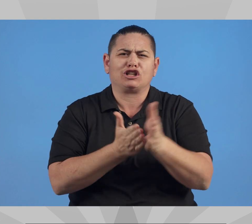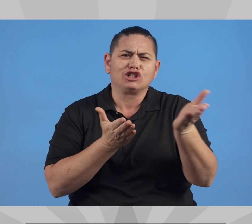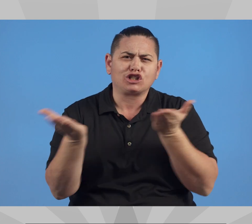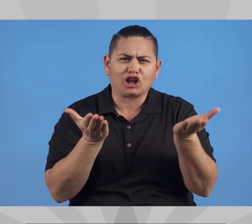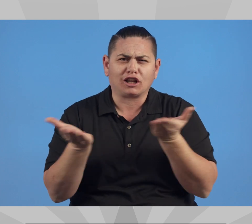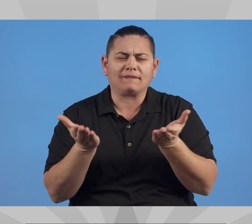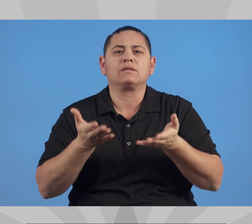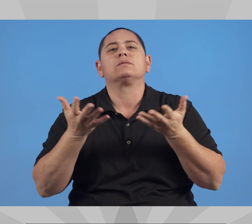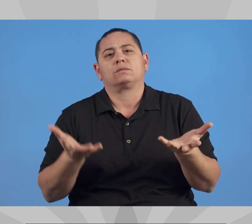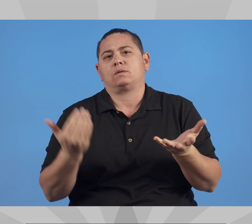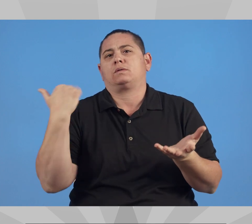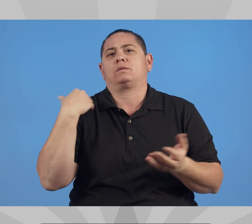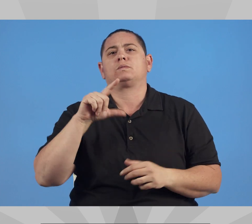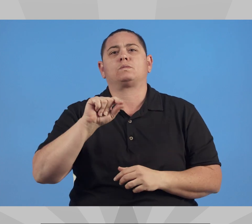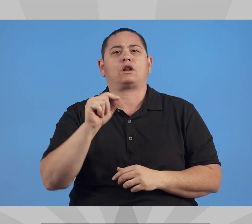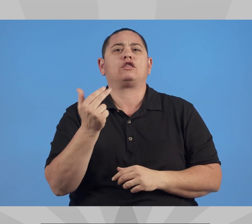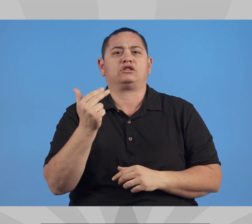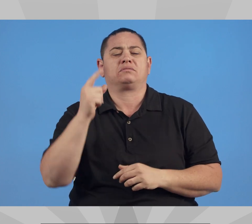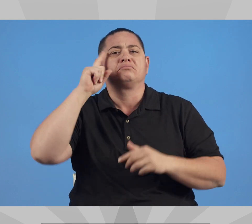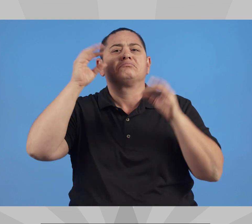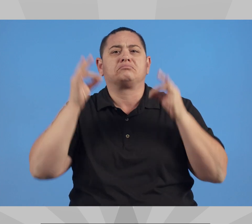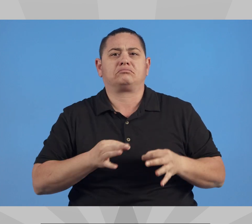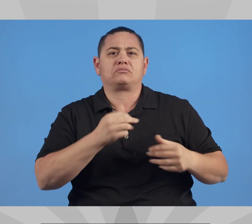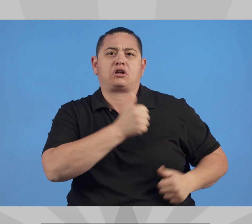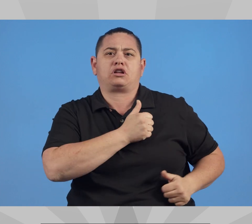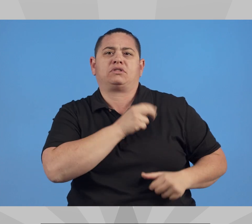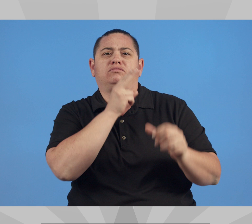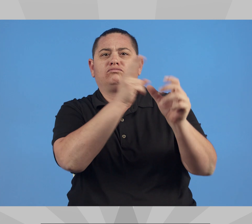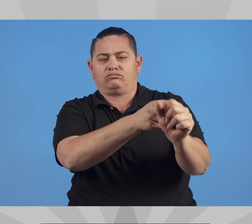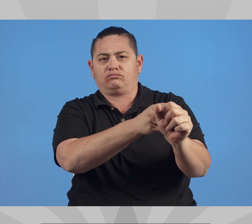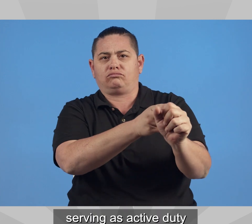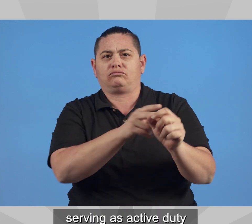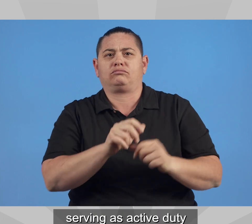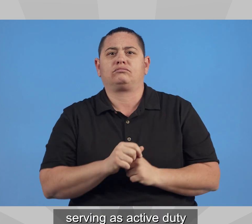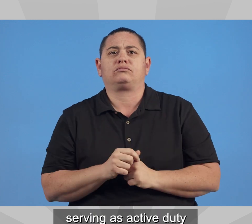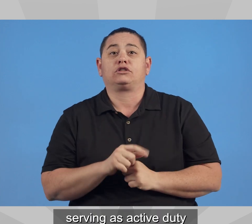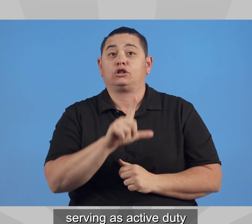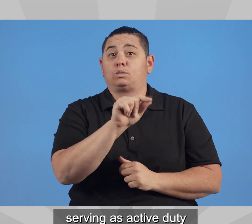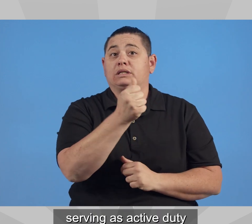Realizing his passion was to serve, Alex joined the Army in 2013,